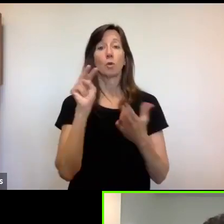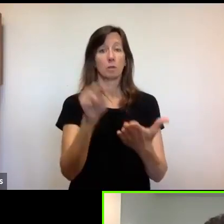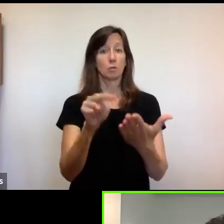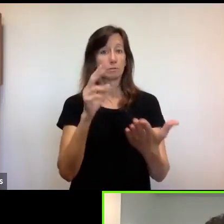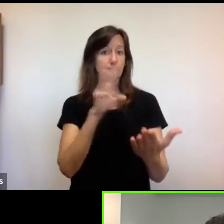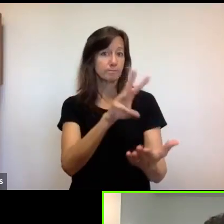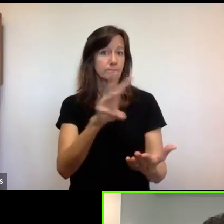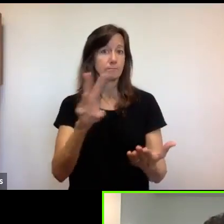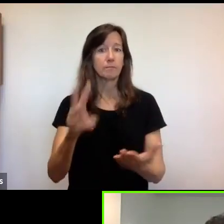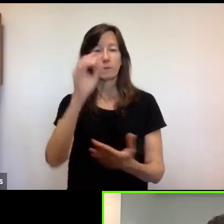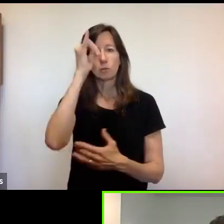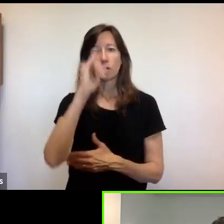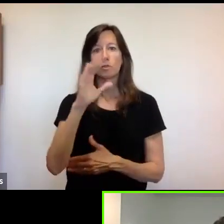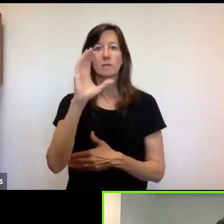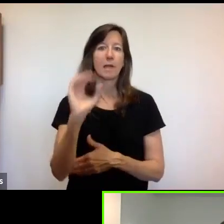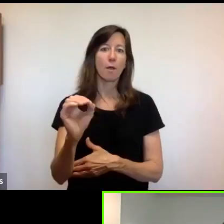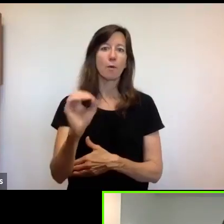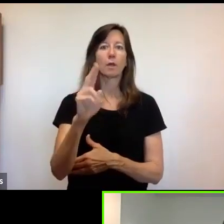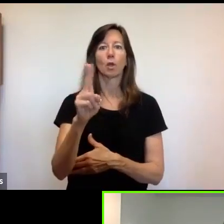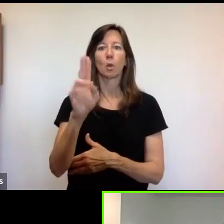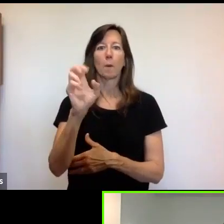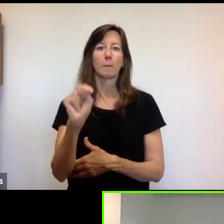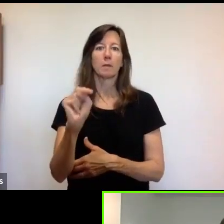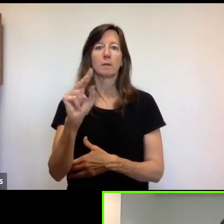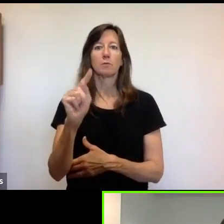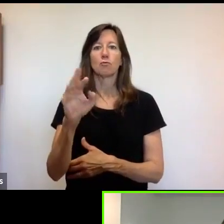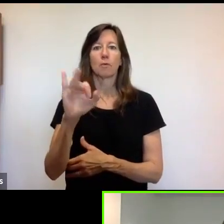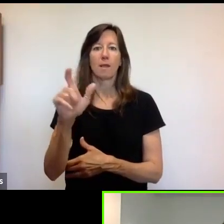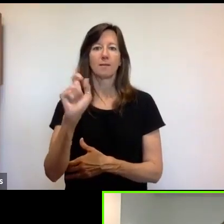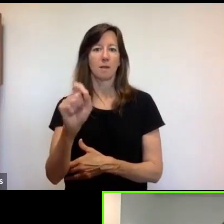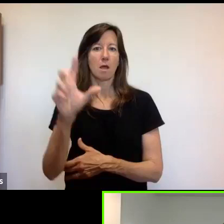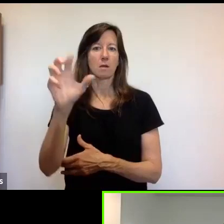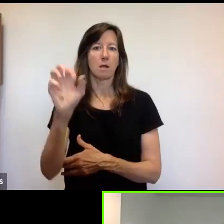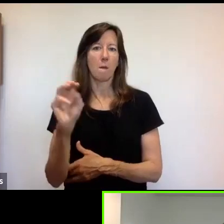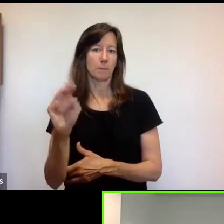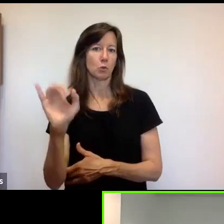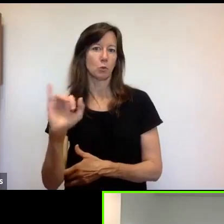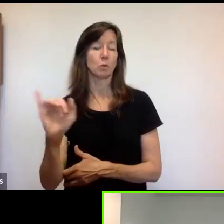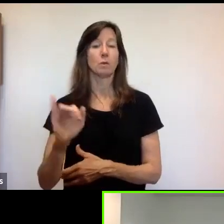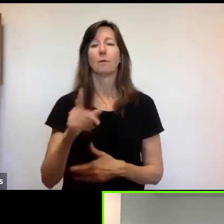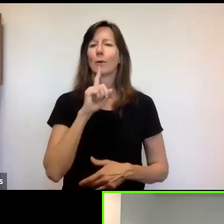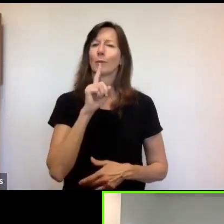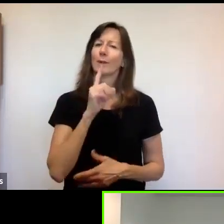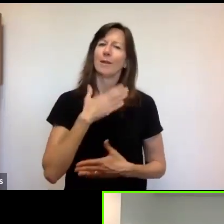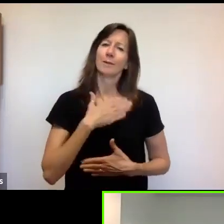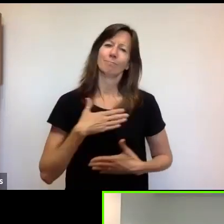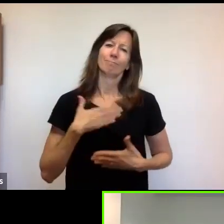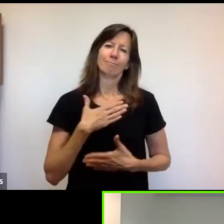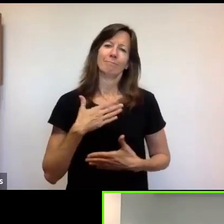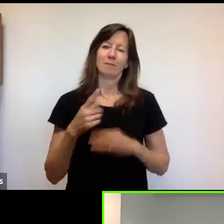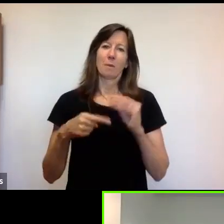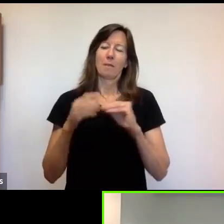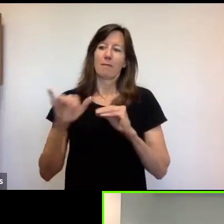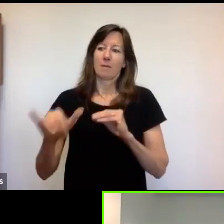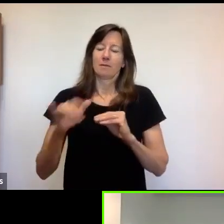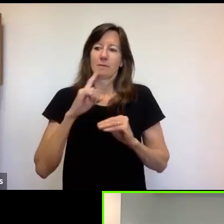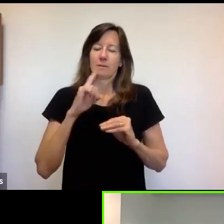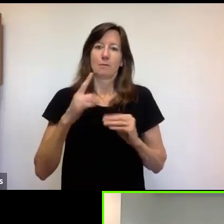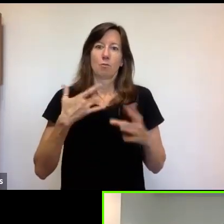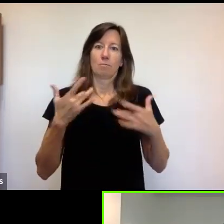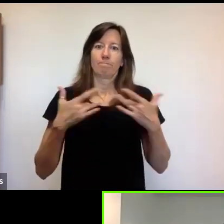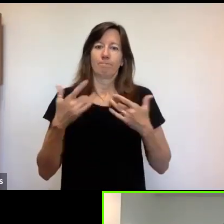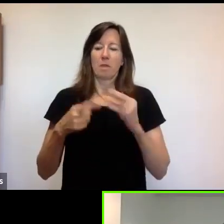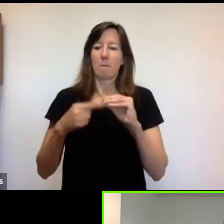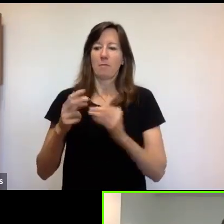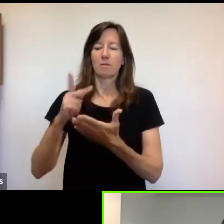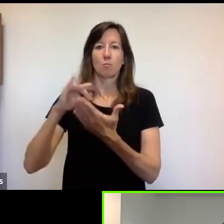DutchessCountyUrbanTrail.com, DutchessCountyUrbanTrail.com. We are truly excited about this opportunity. After the last 18 months, we know that our parks have been places